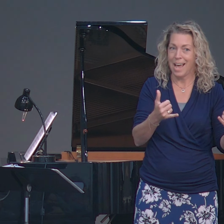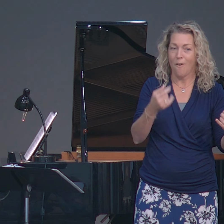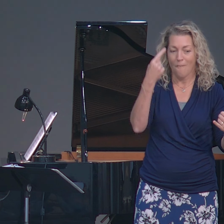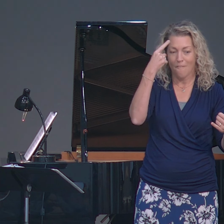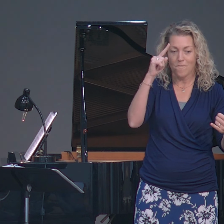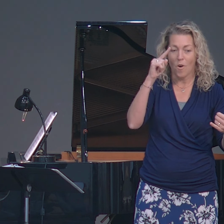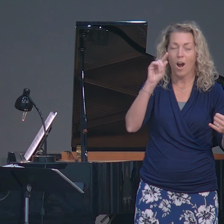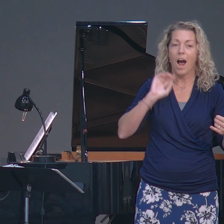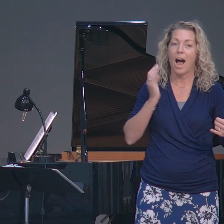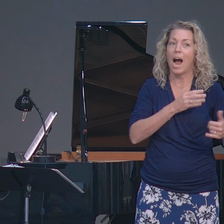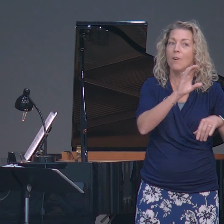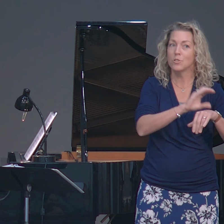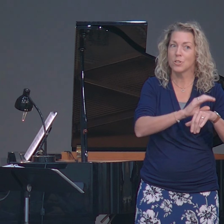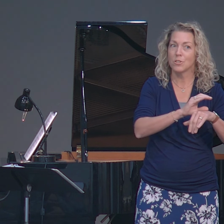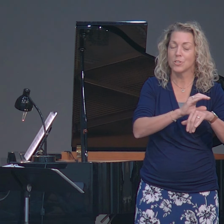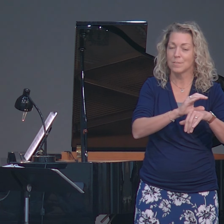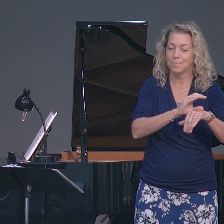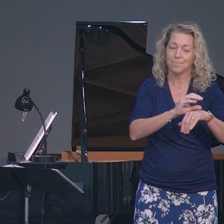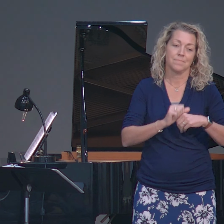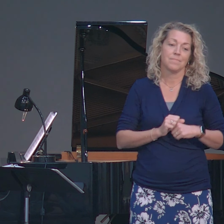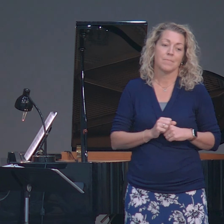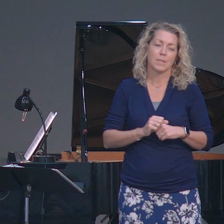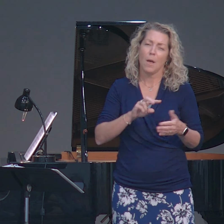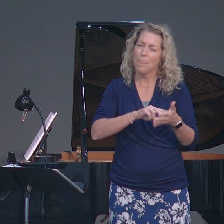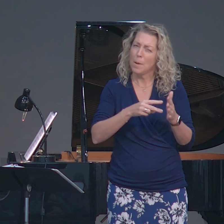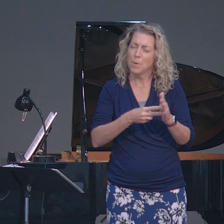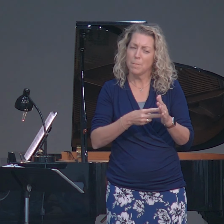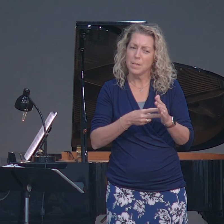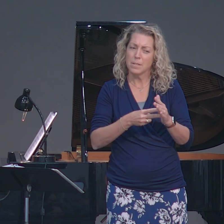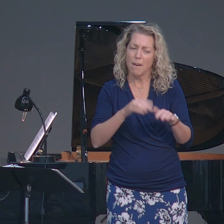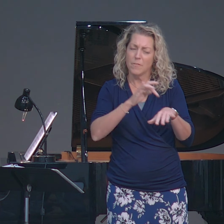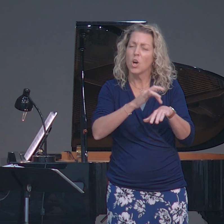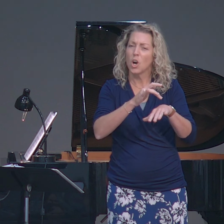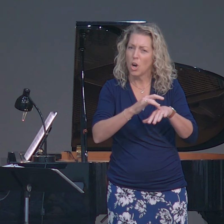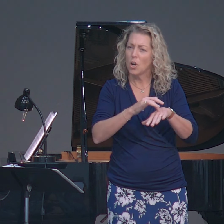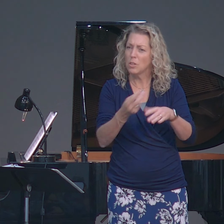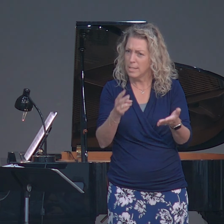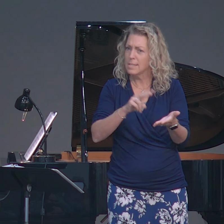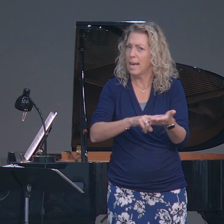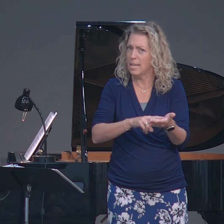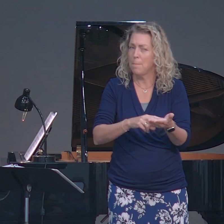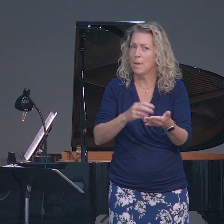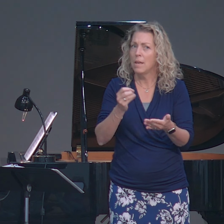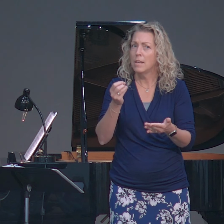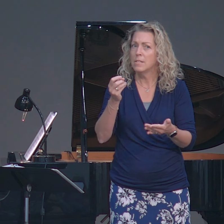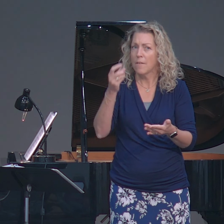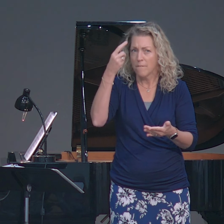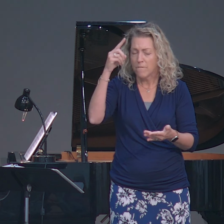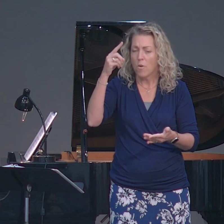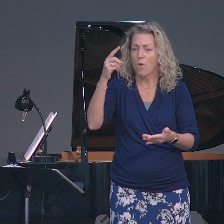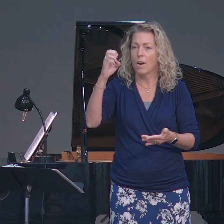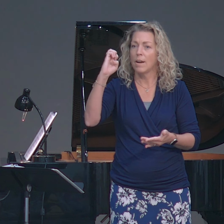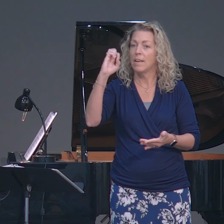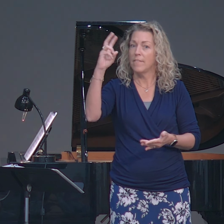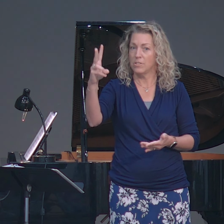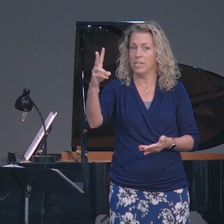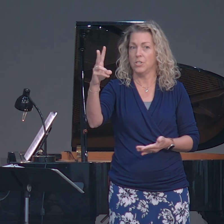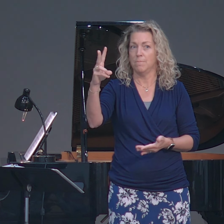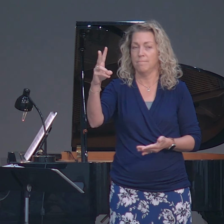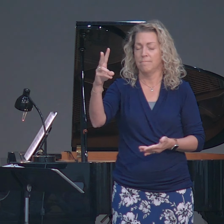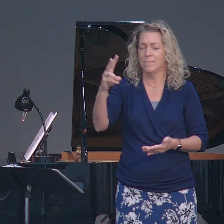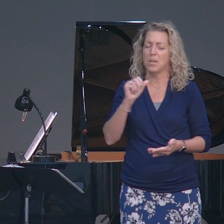to register on November 1st. The purpose of pre-registration is evangelistic, so please do not register friends wanting to do them